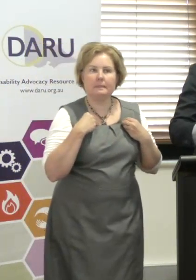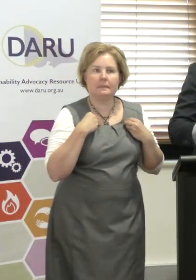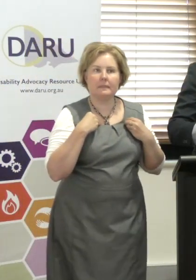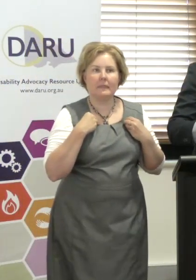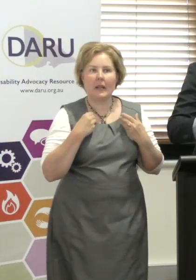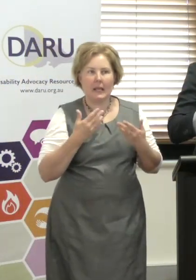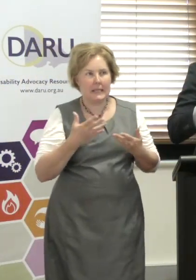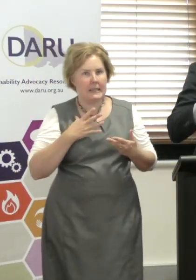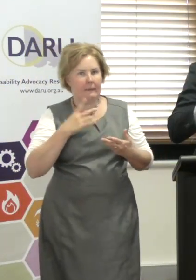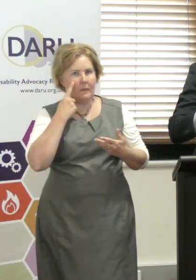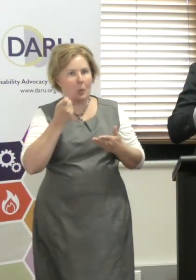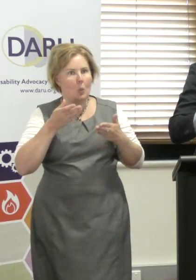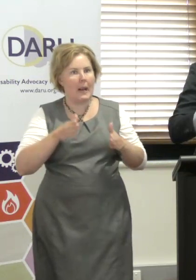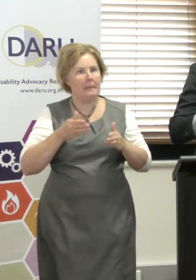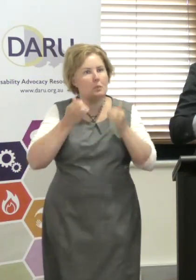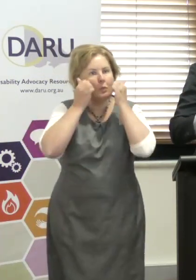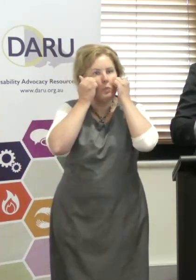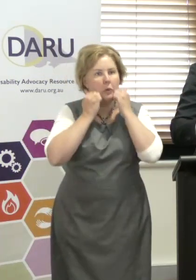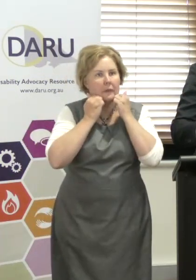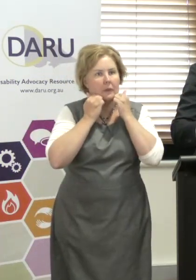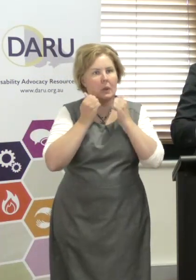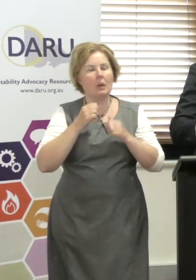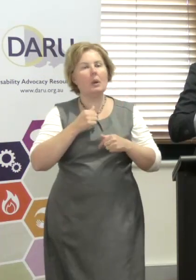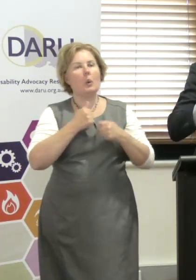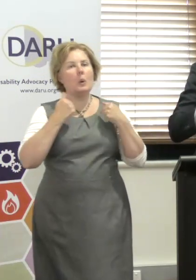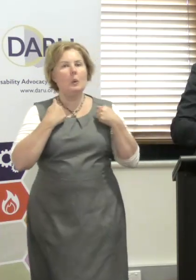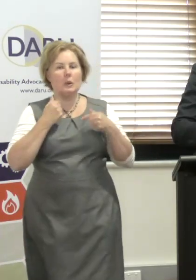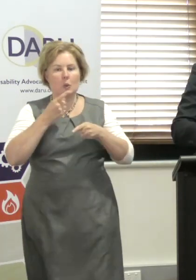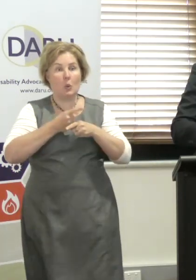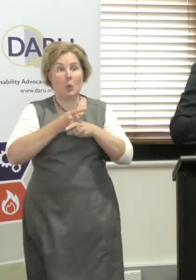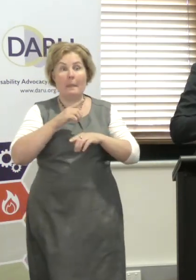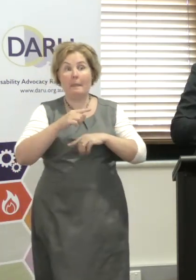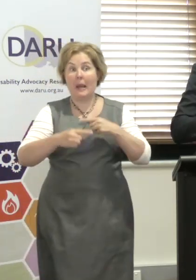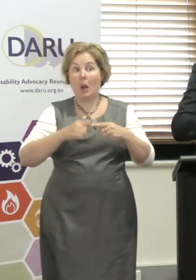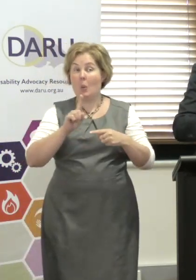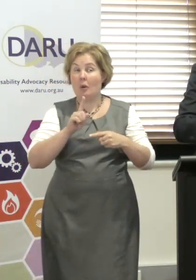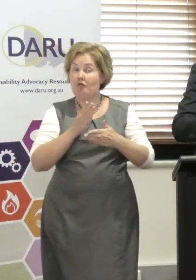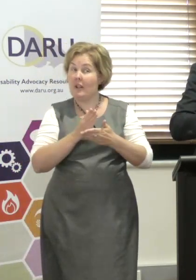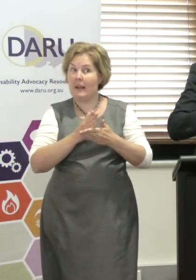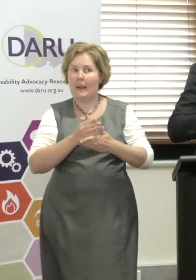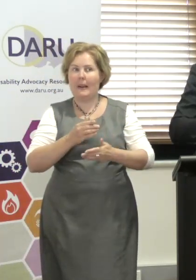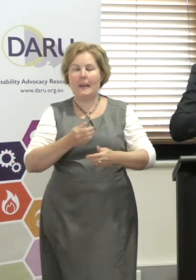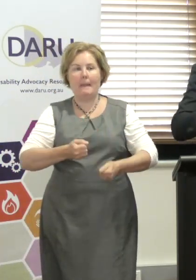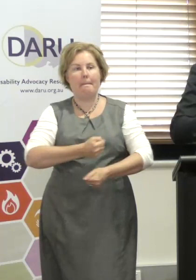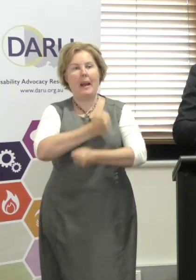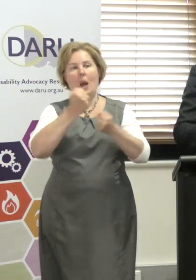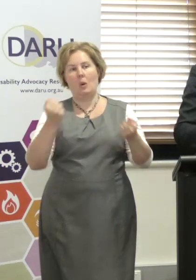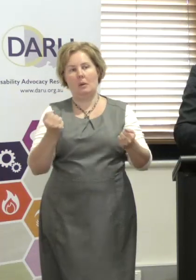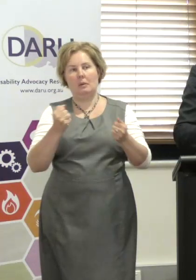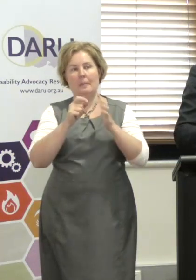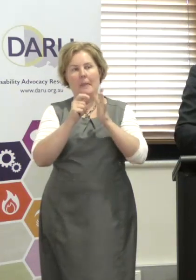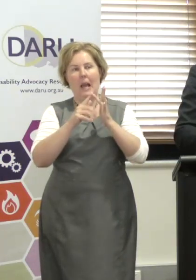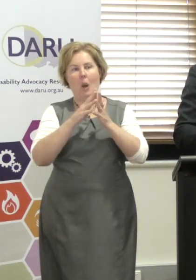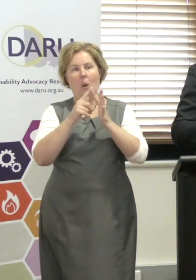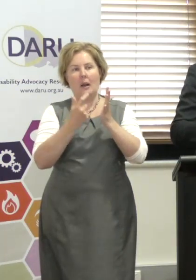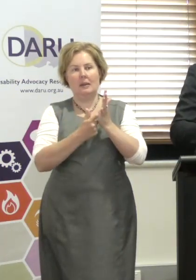about, where I'm really talking about here is power and how power is used and where people sit in the power